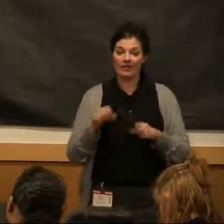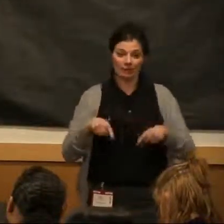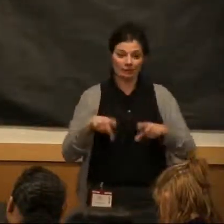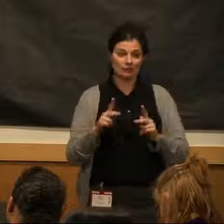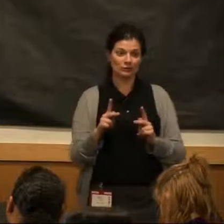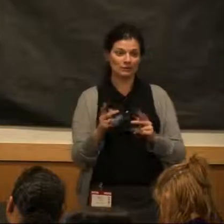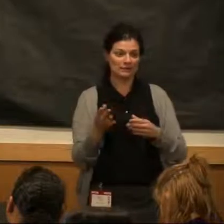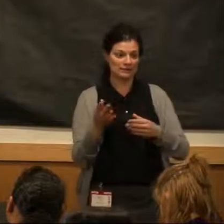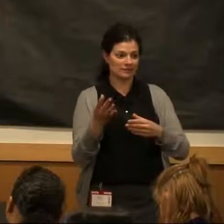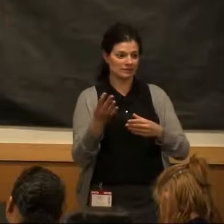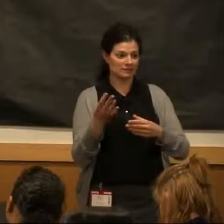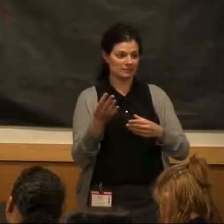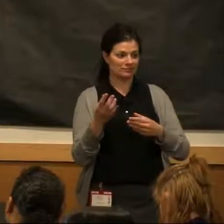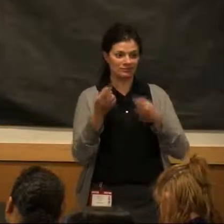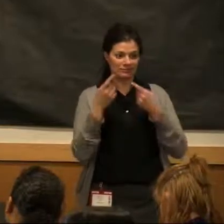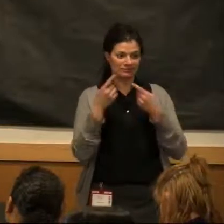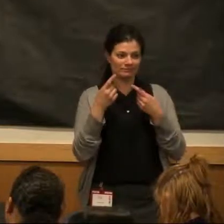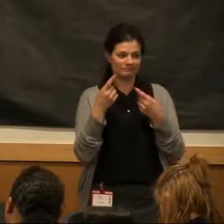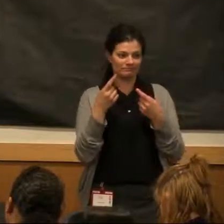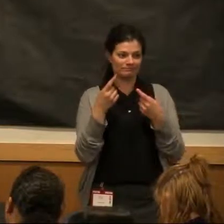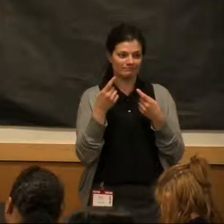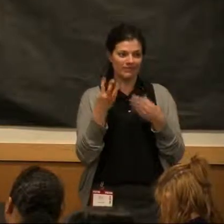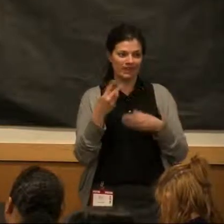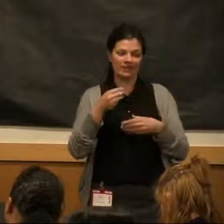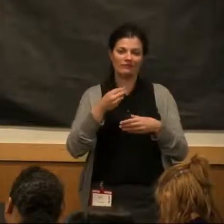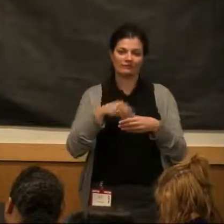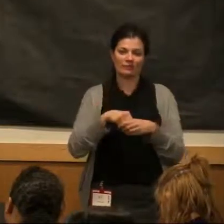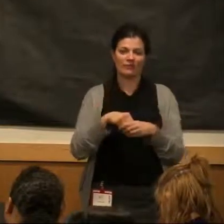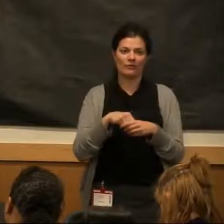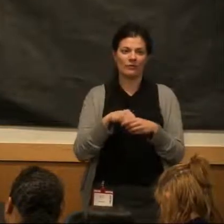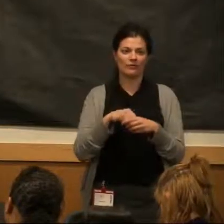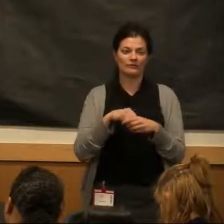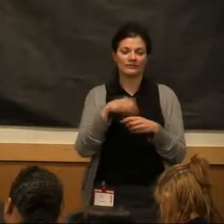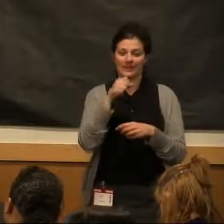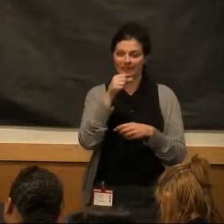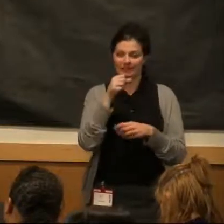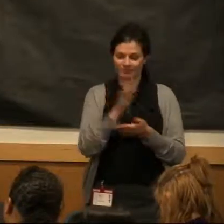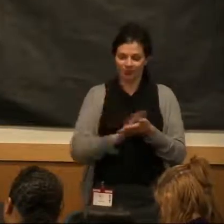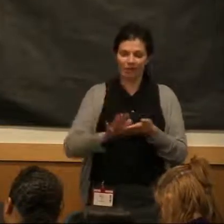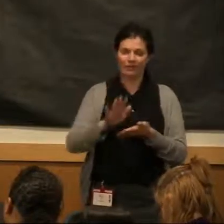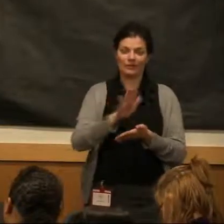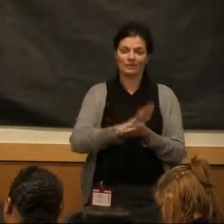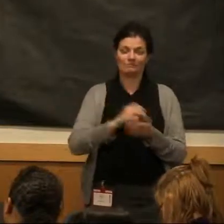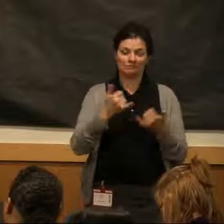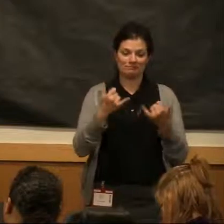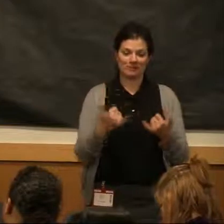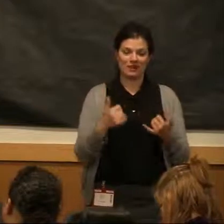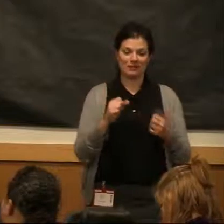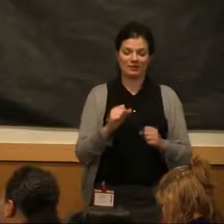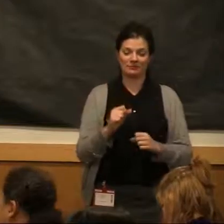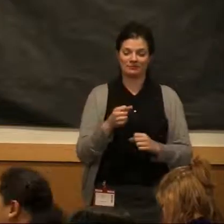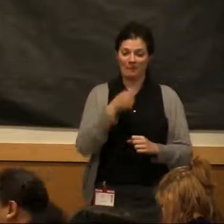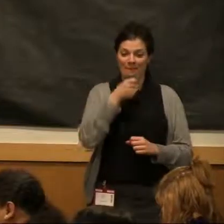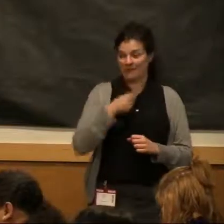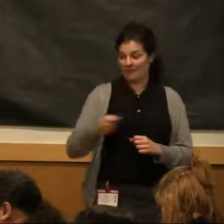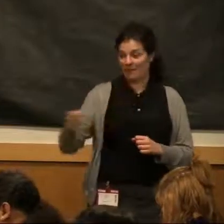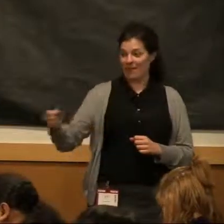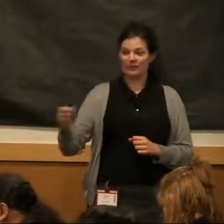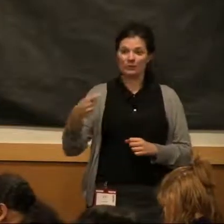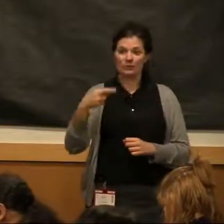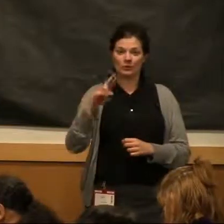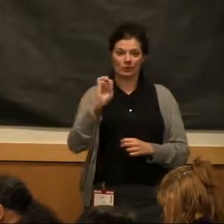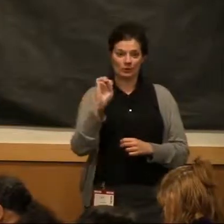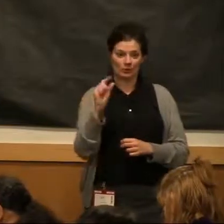in college. So with that, I'm going to pass the mic over to Greg to talk to you a little bit about involvement